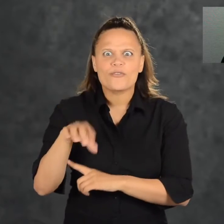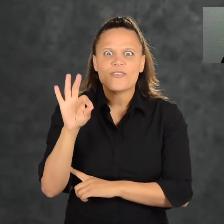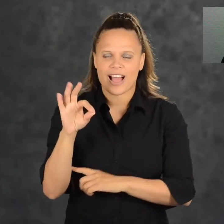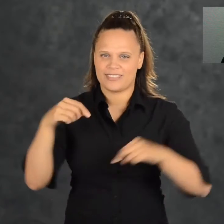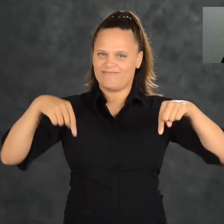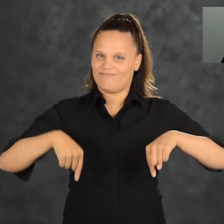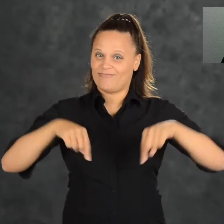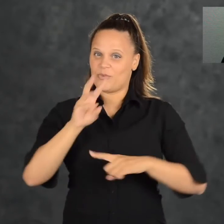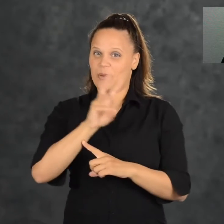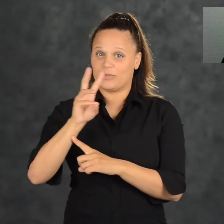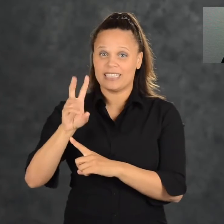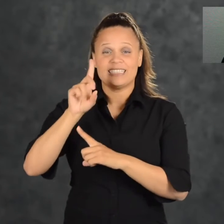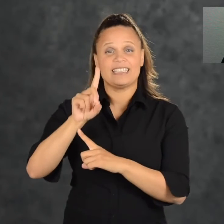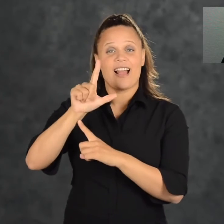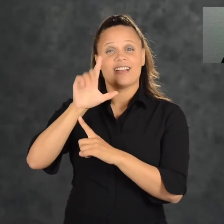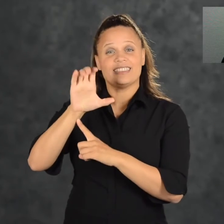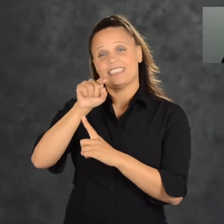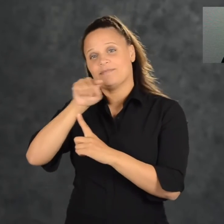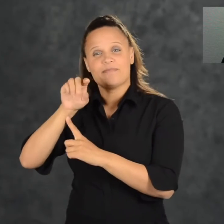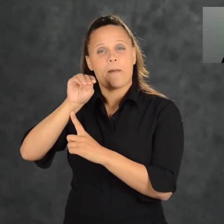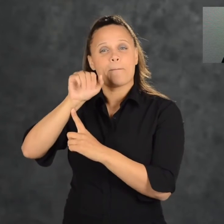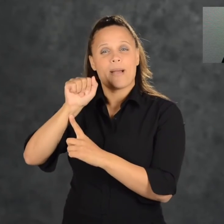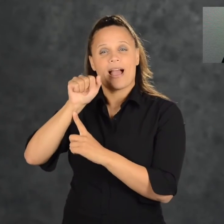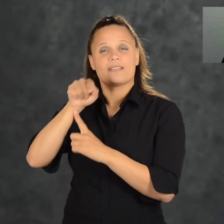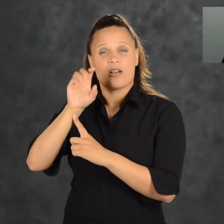The DLC has different pamphlets on our website,